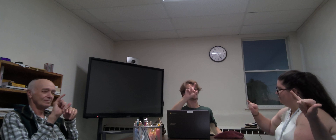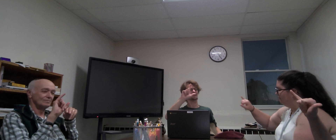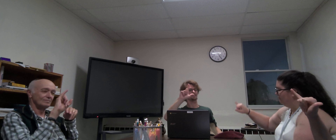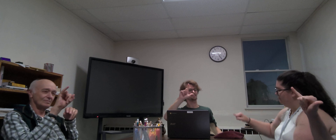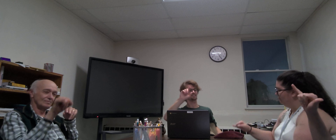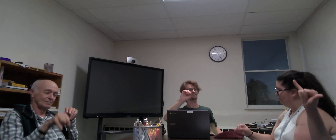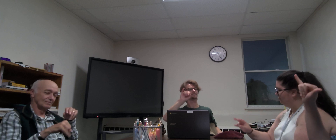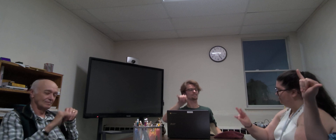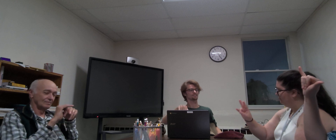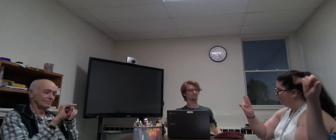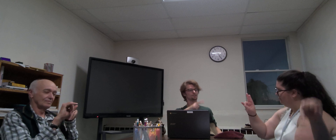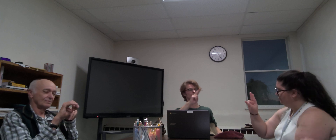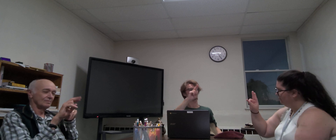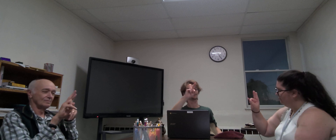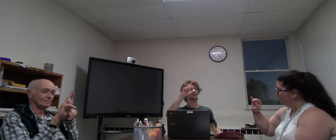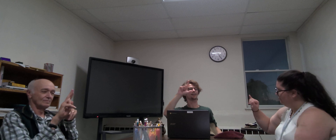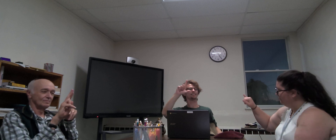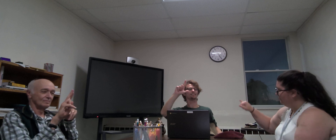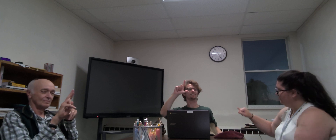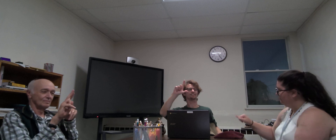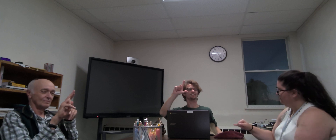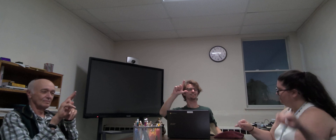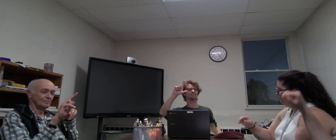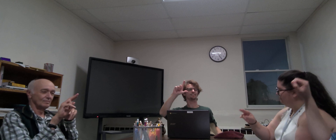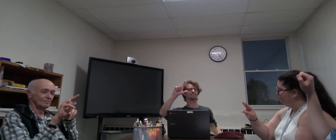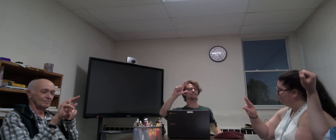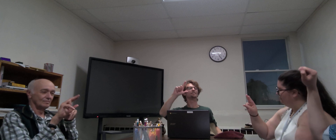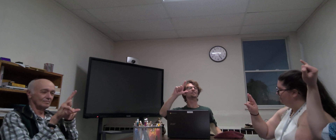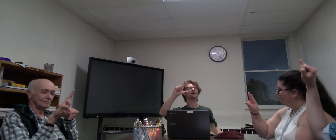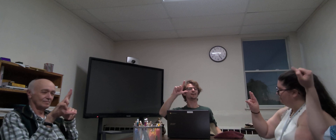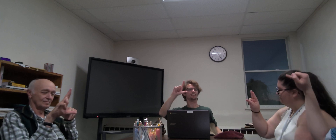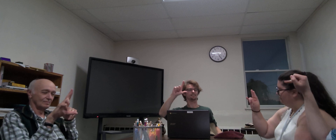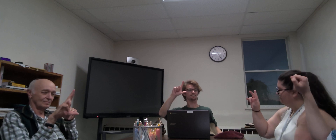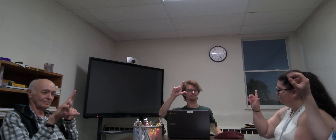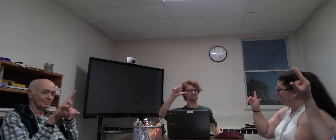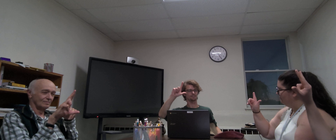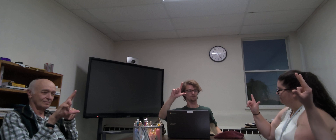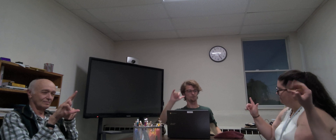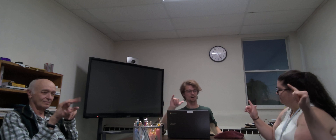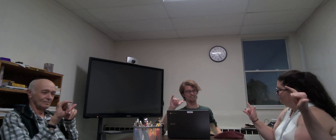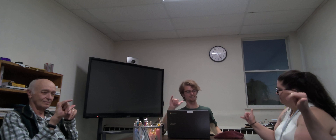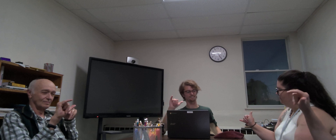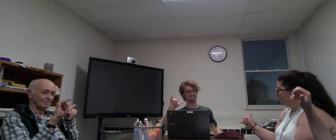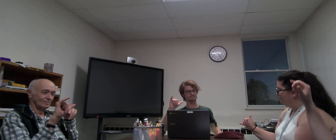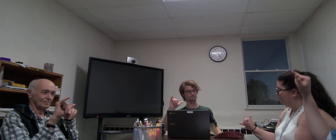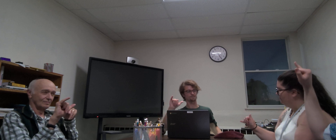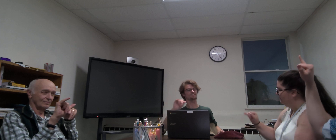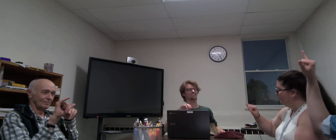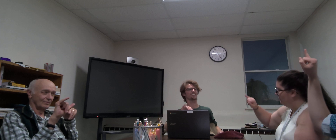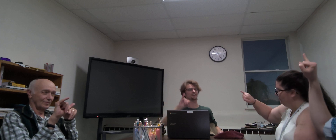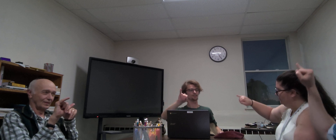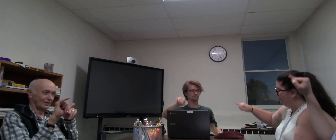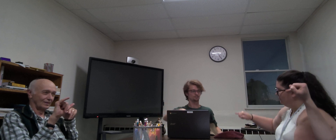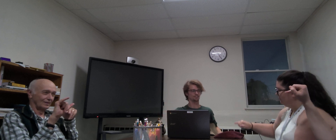U-L-Y. Oh, okay. You're just. I'm like trying to get all that in one. It's not working. Just like that.